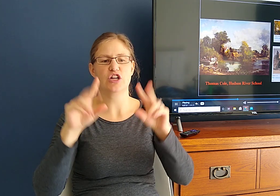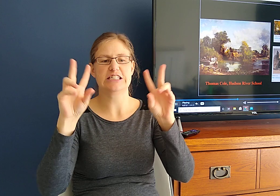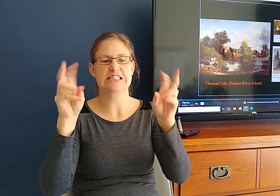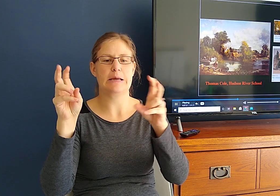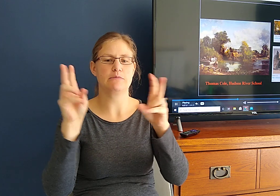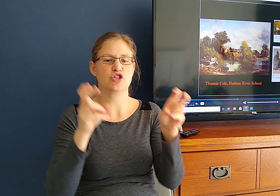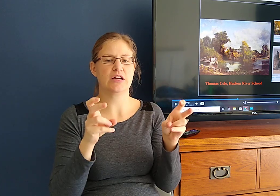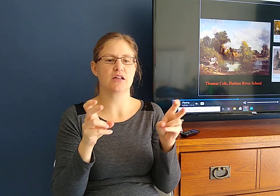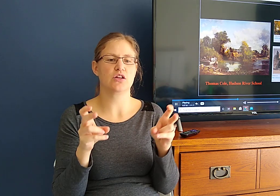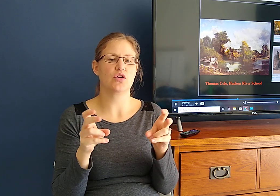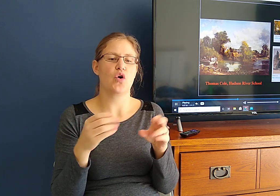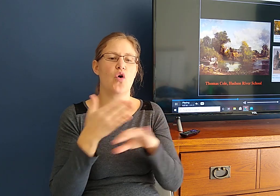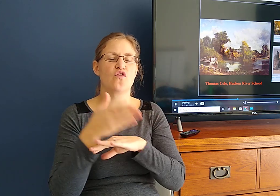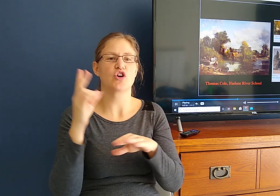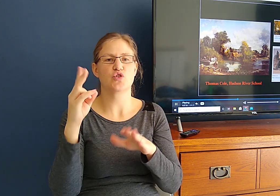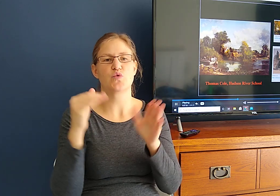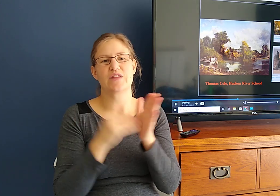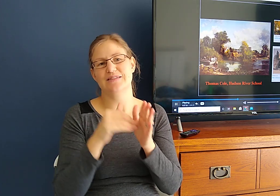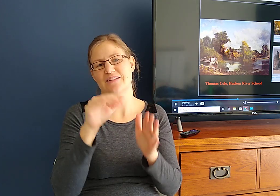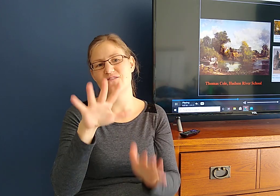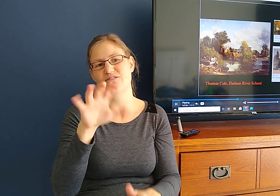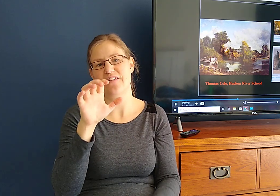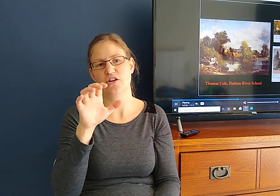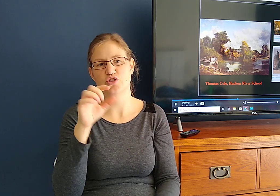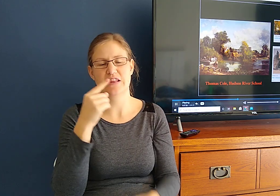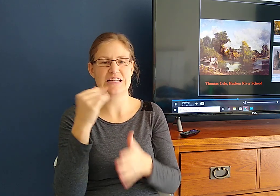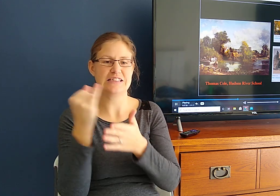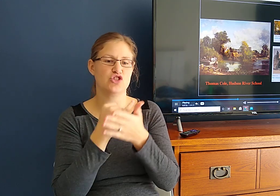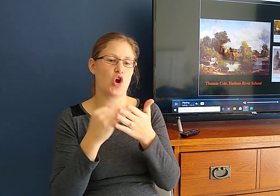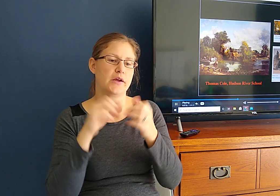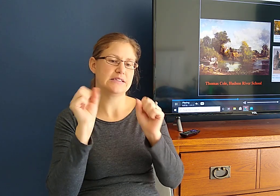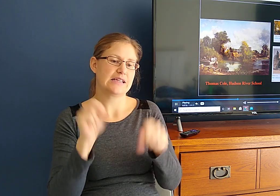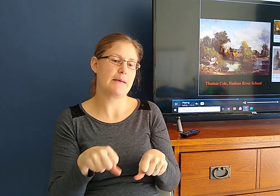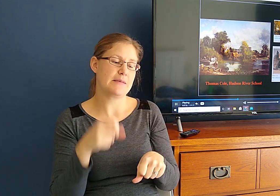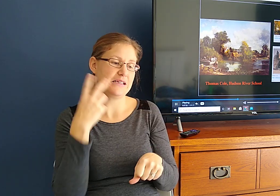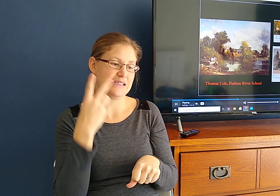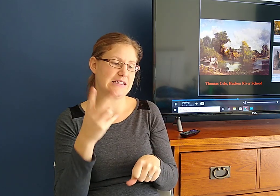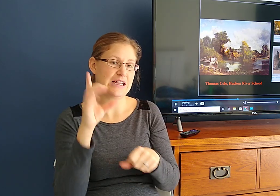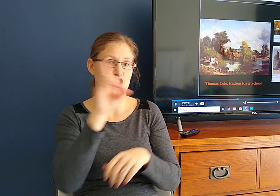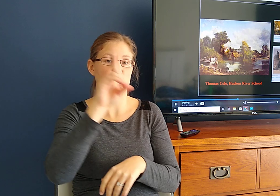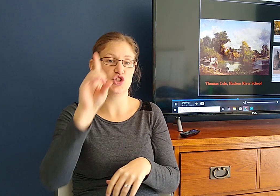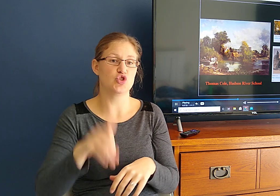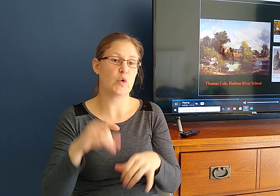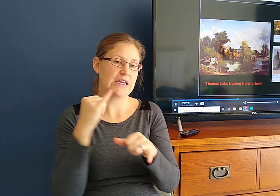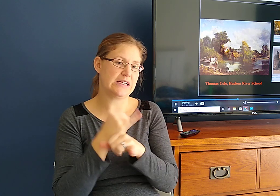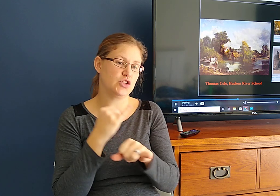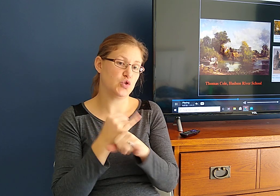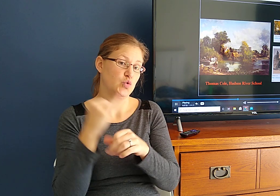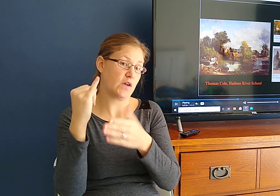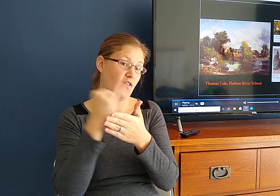Over 2,500 of these sketches can be seen at the Detroit Institute of Art.